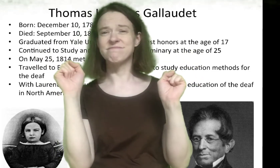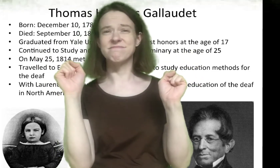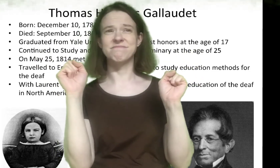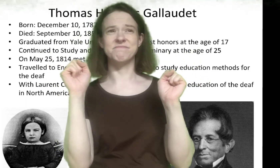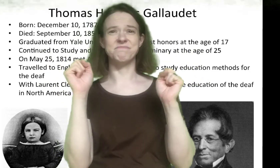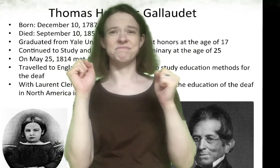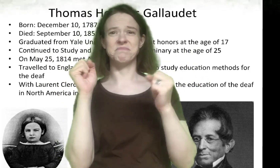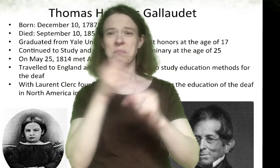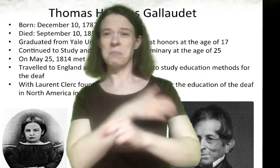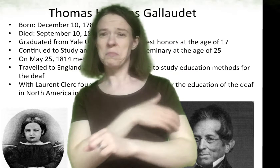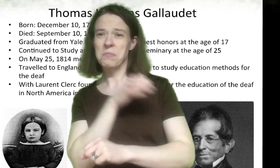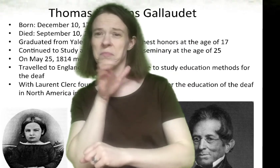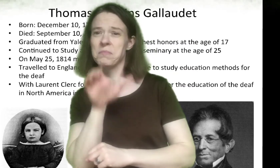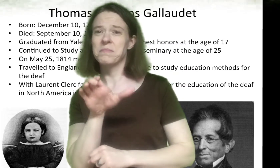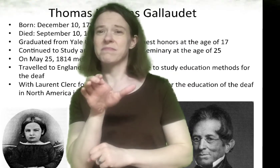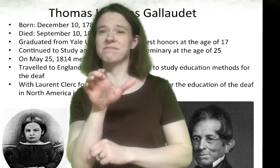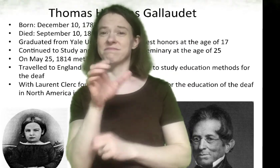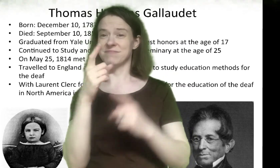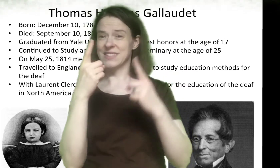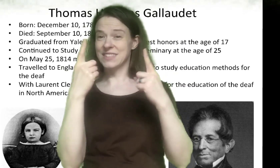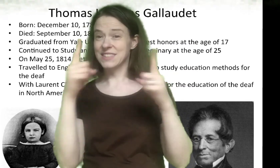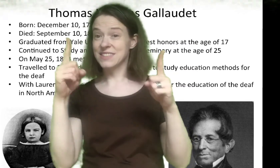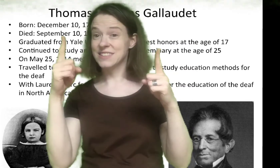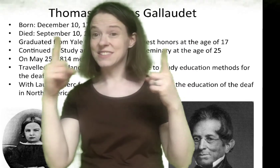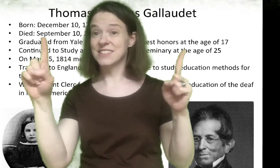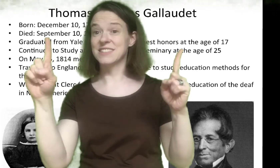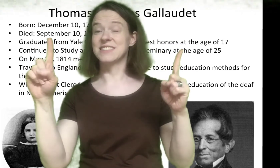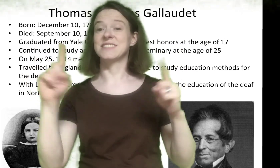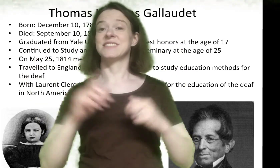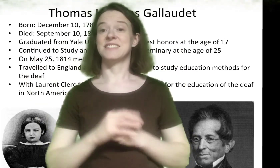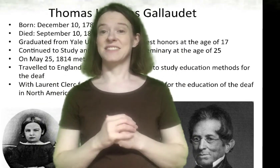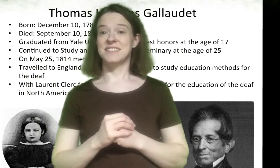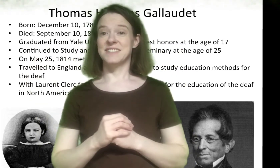freedom and empowerment and success.